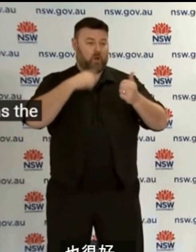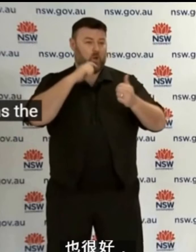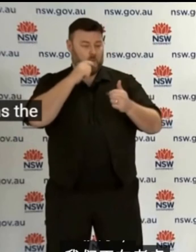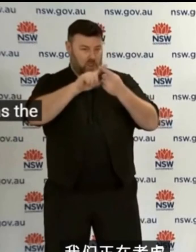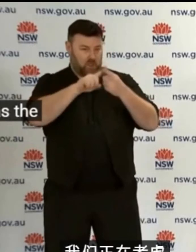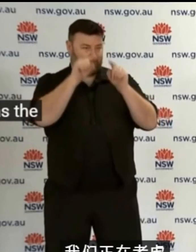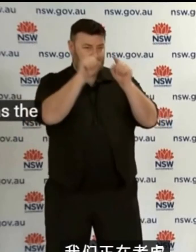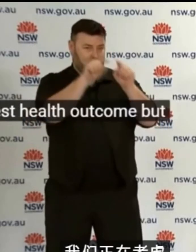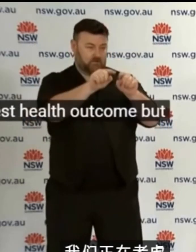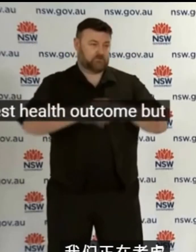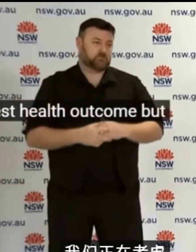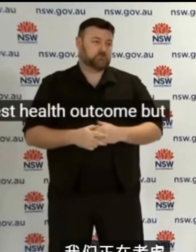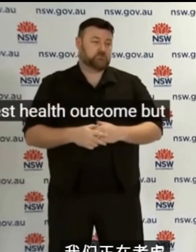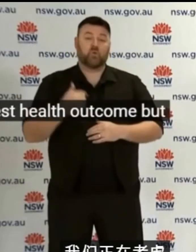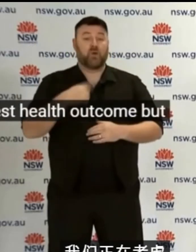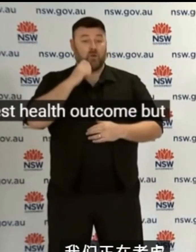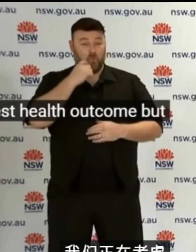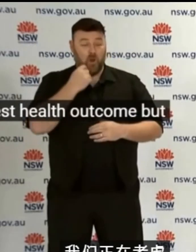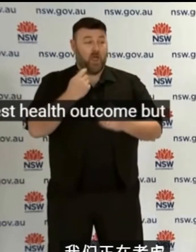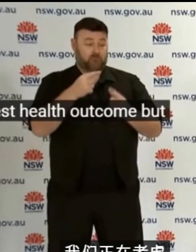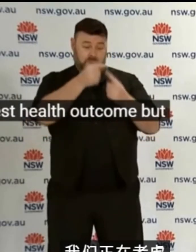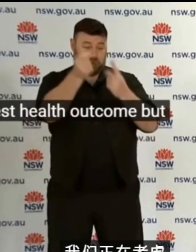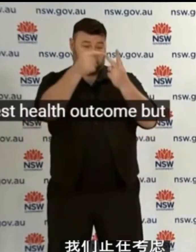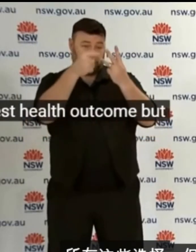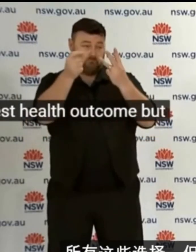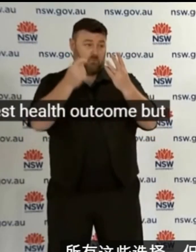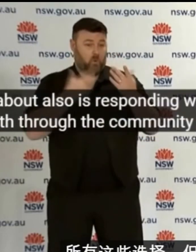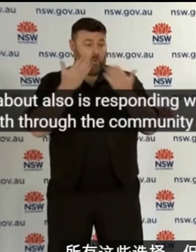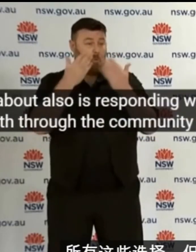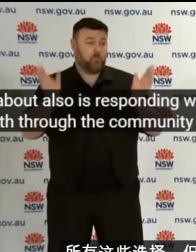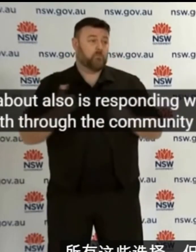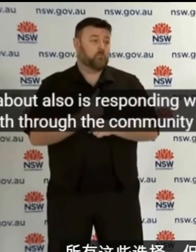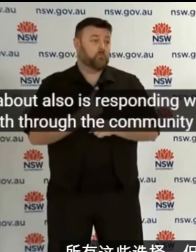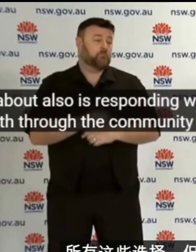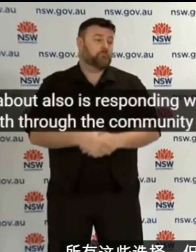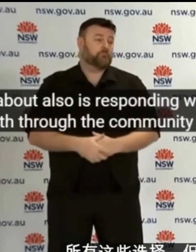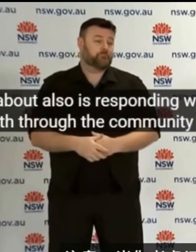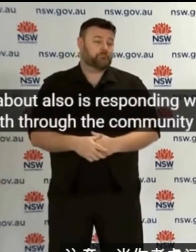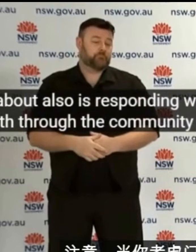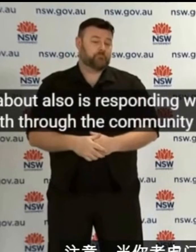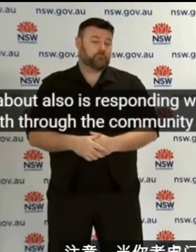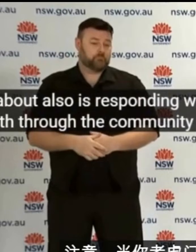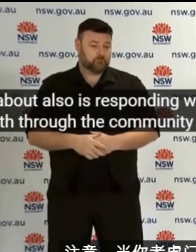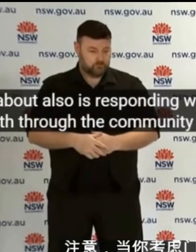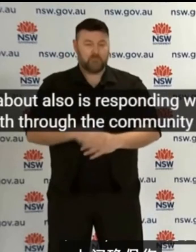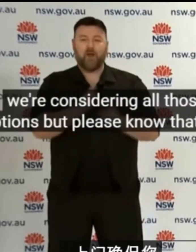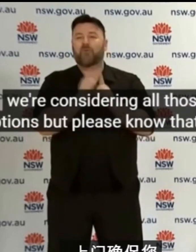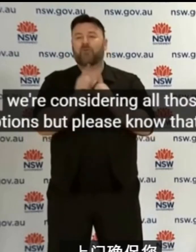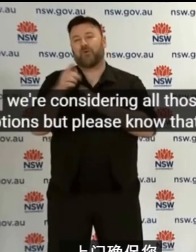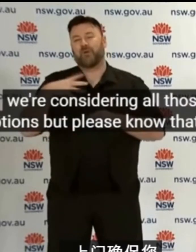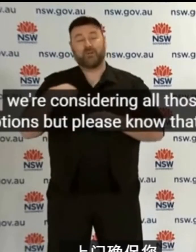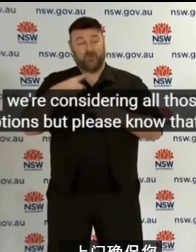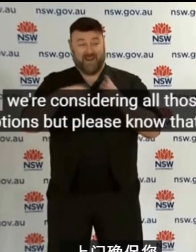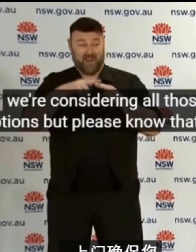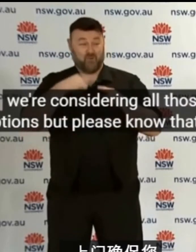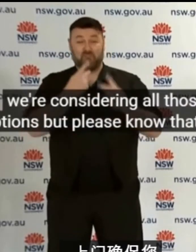considering all those options, but please know that you need to be careful when you consider door-to-door to make sure that you're not exposing